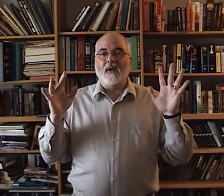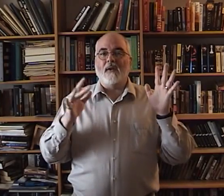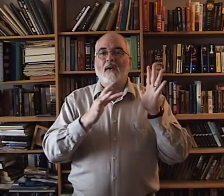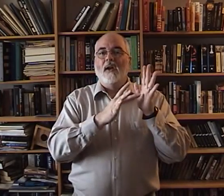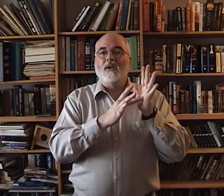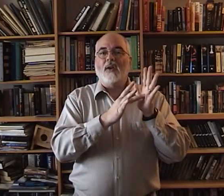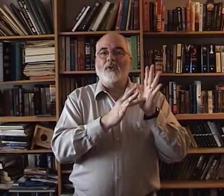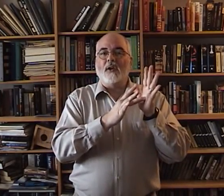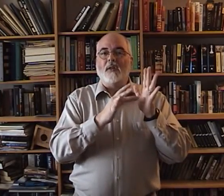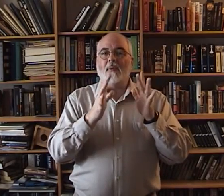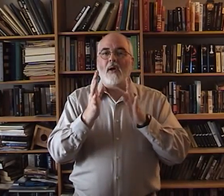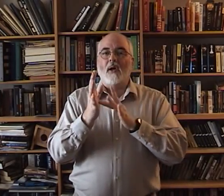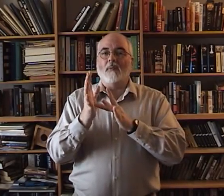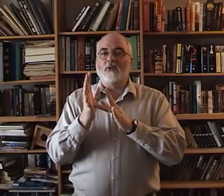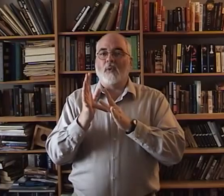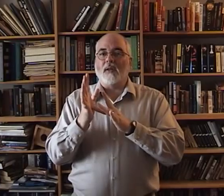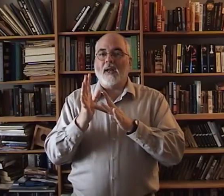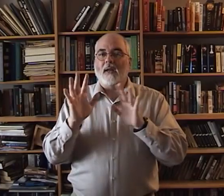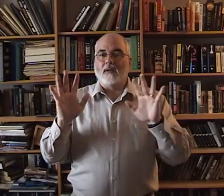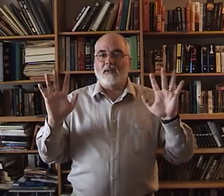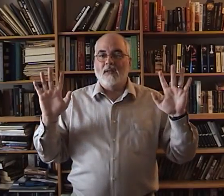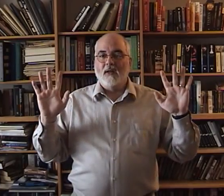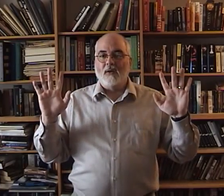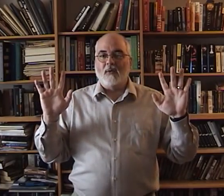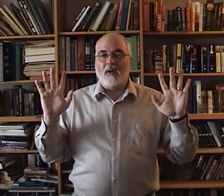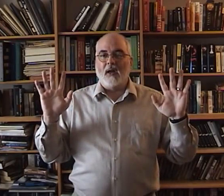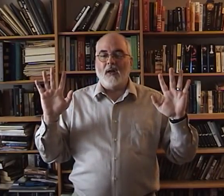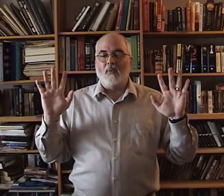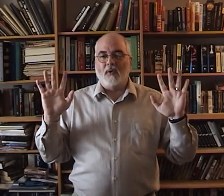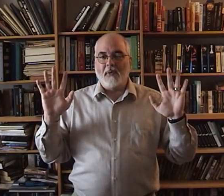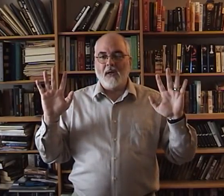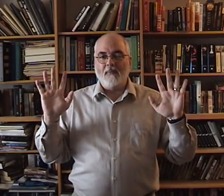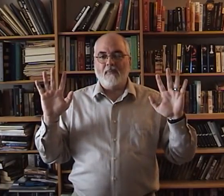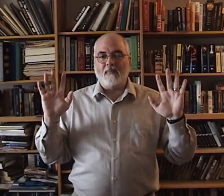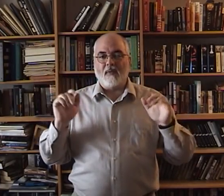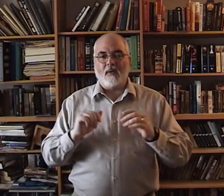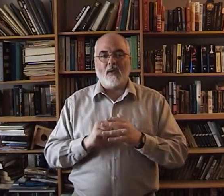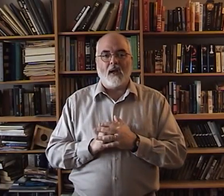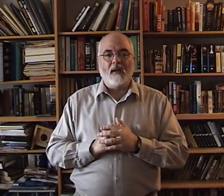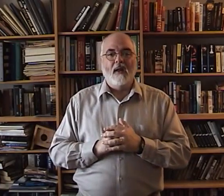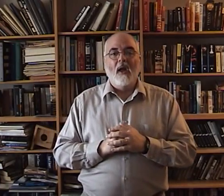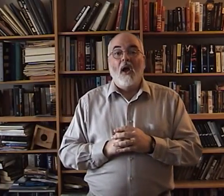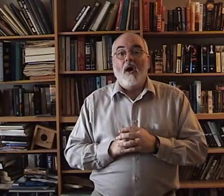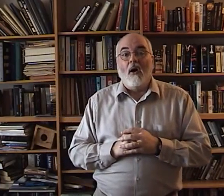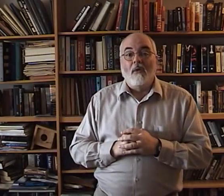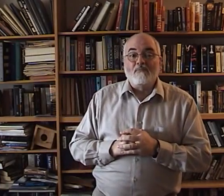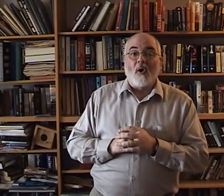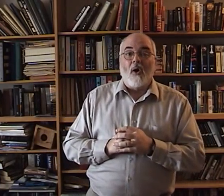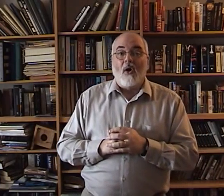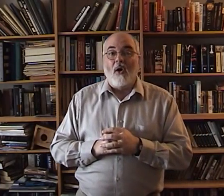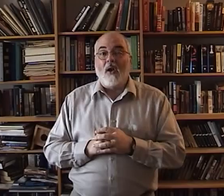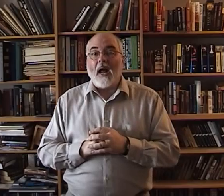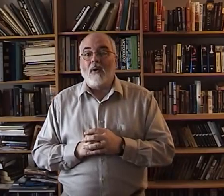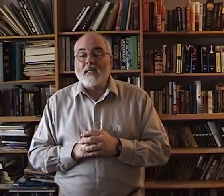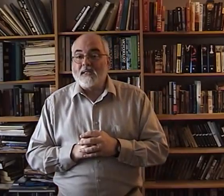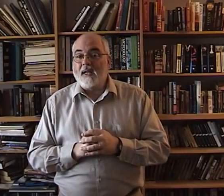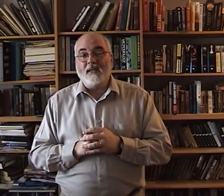finger touching the palms where the nails would be. Okay? All our sins